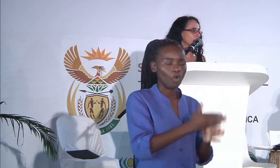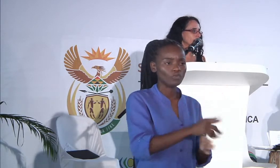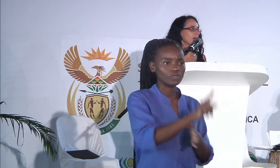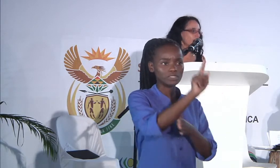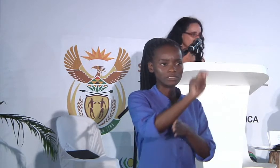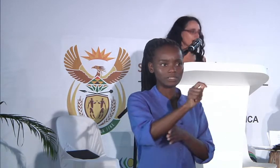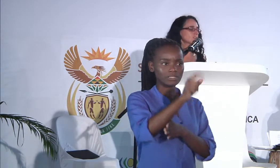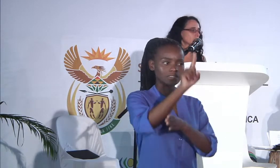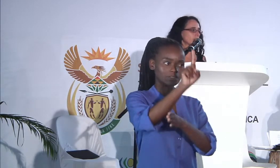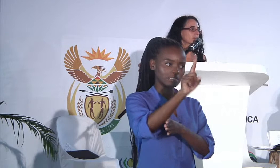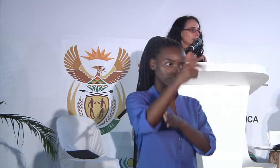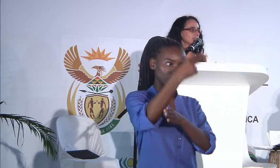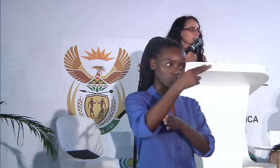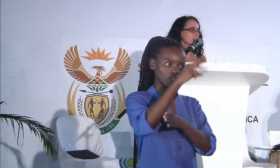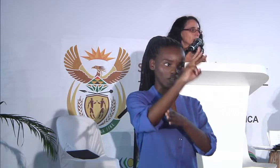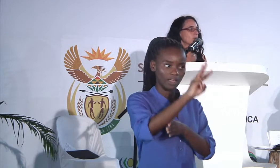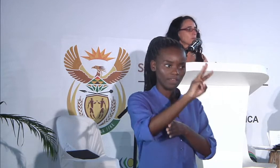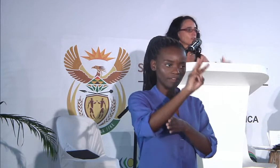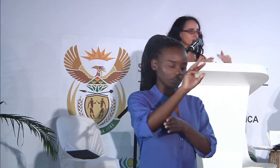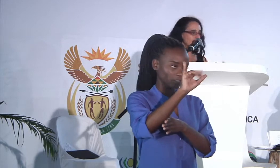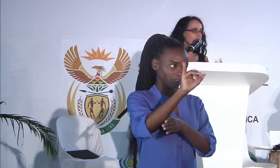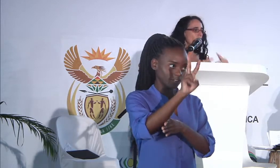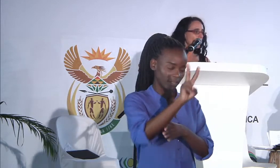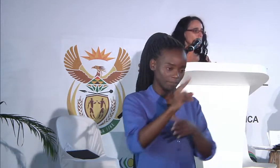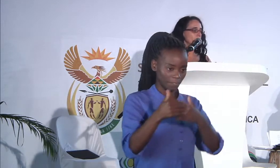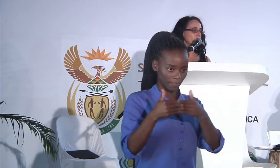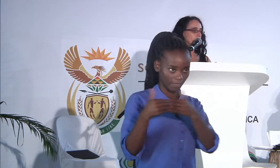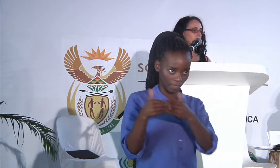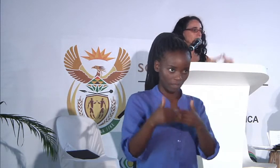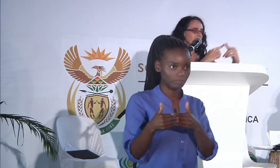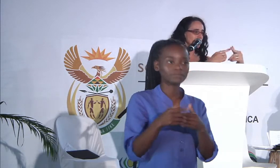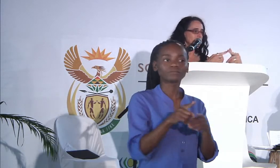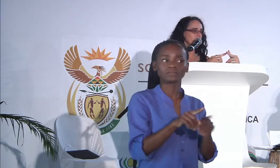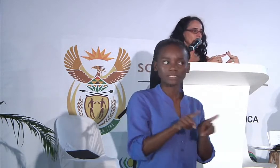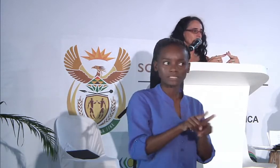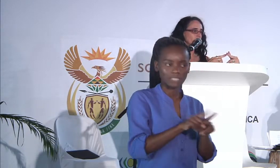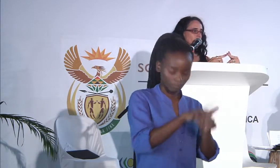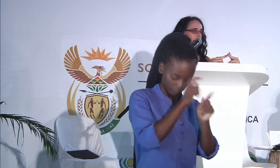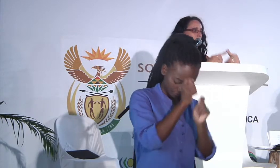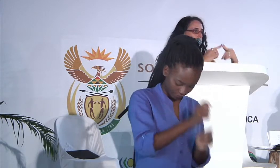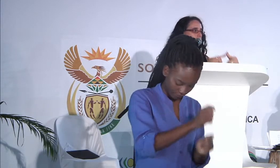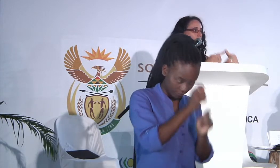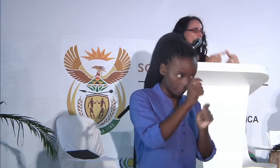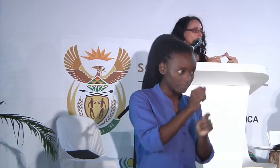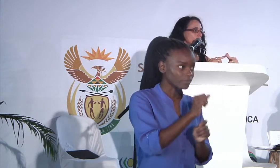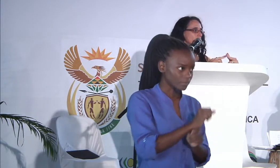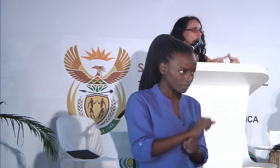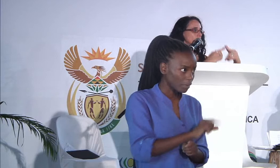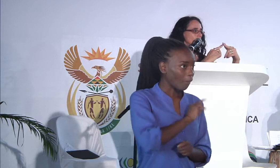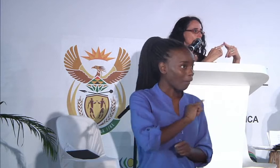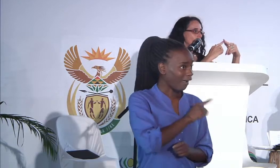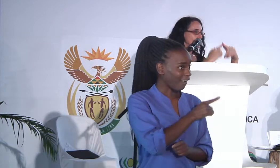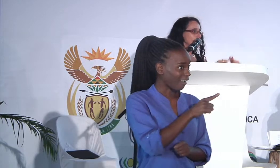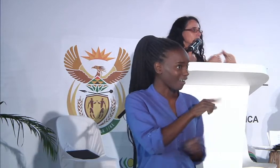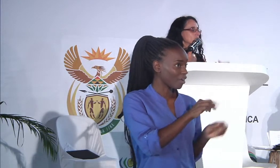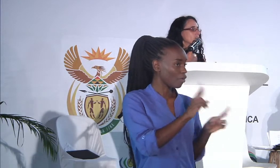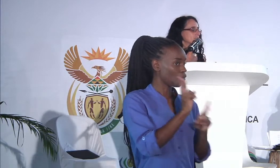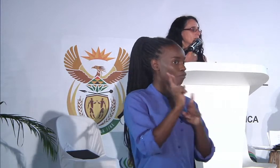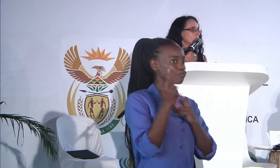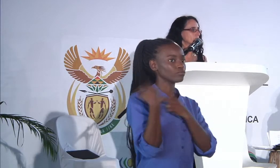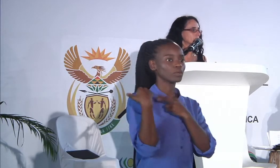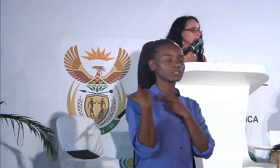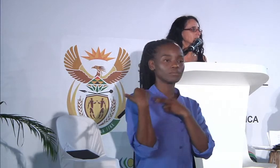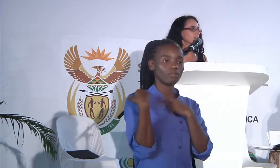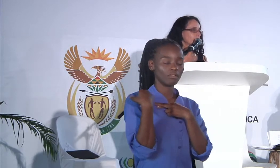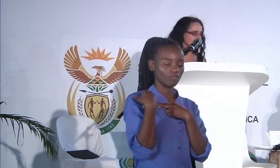Memorial, I would like to recognize them because they are the people that listen to those of us who are members of